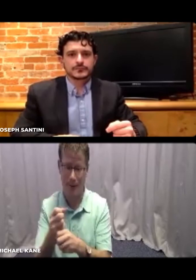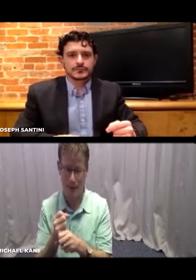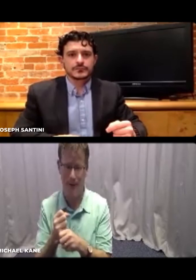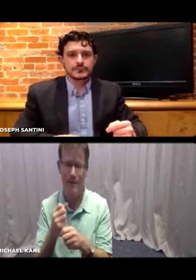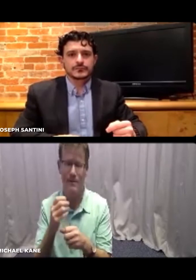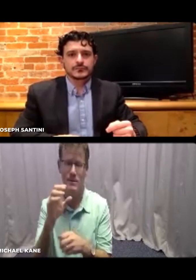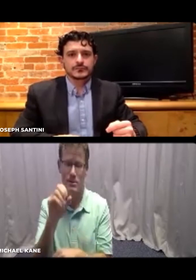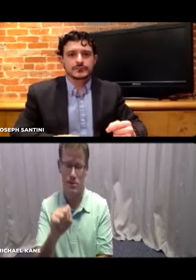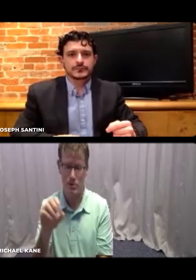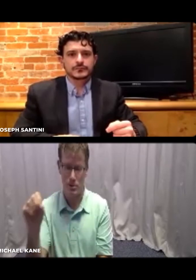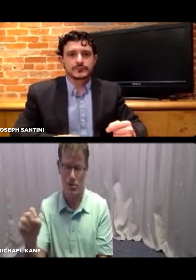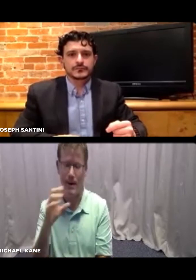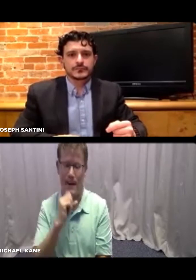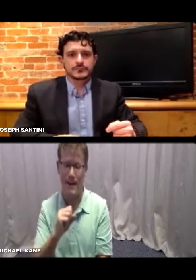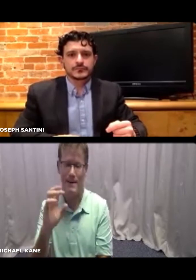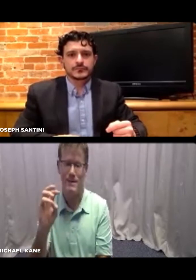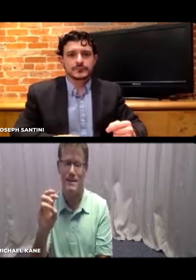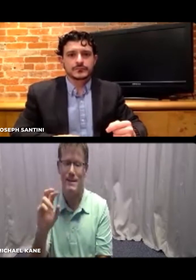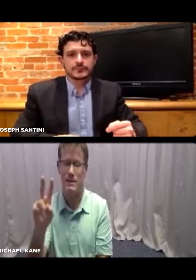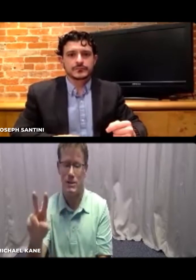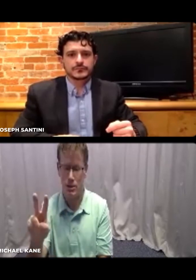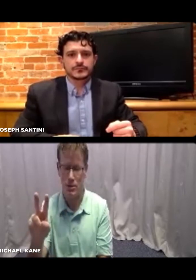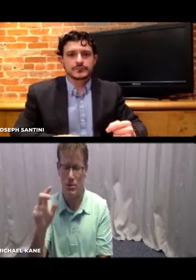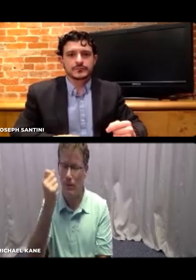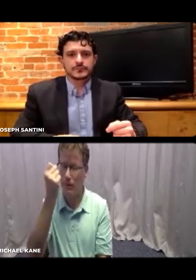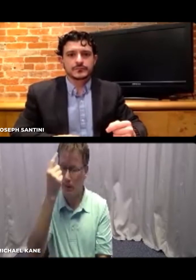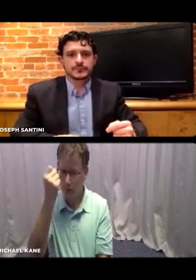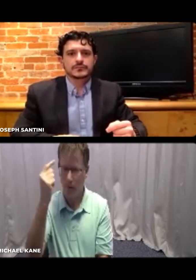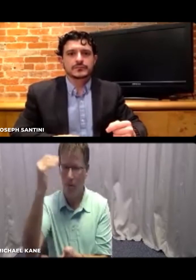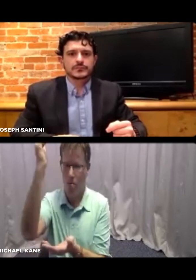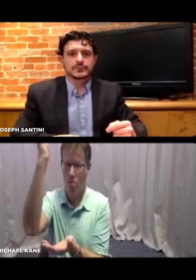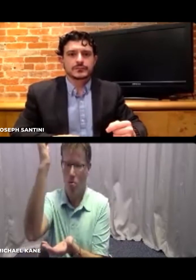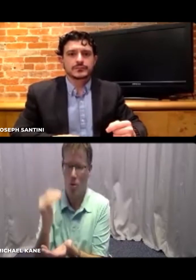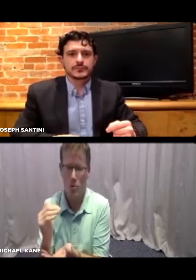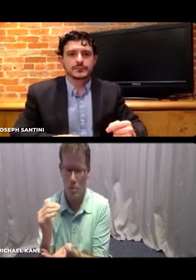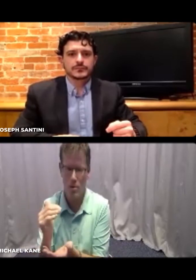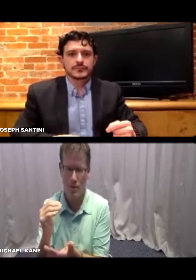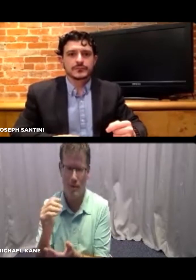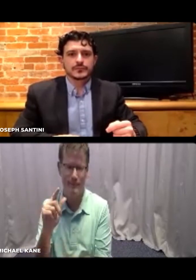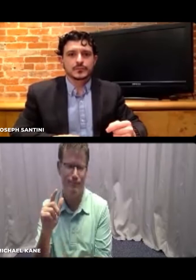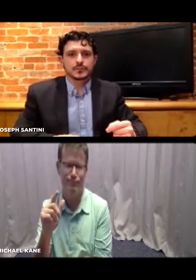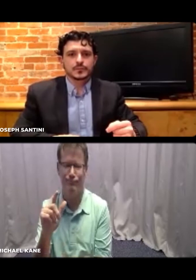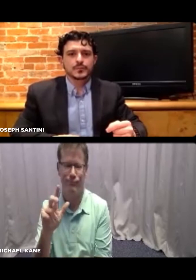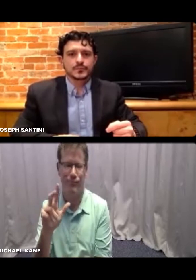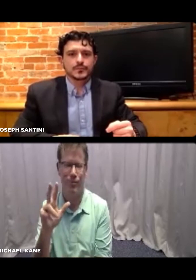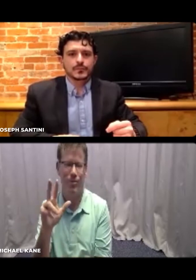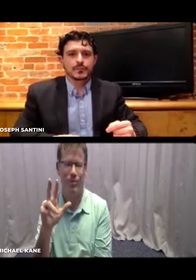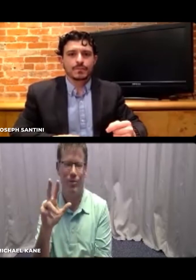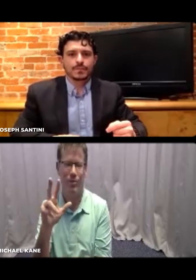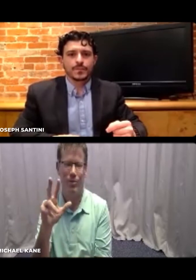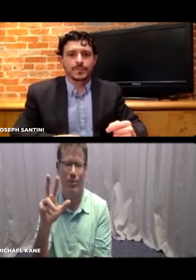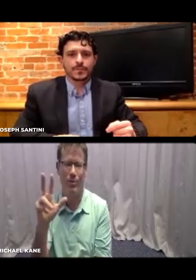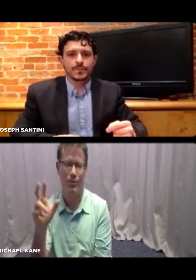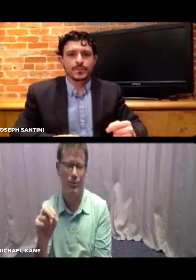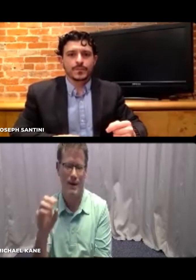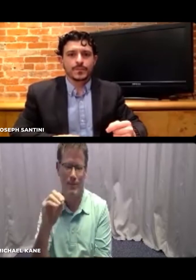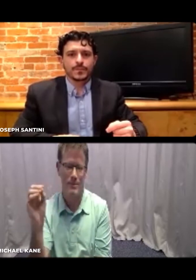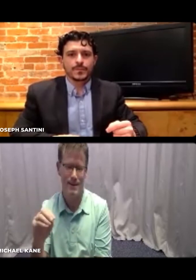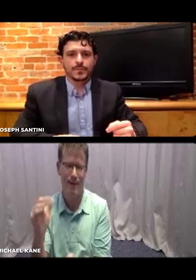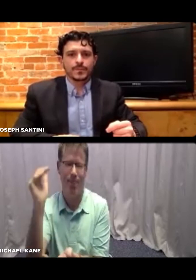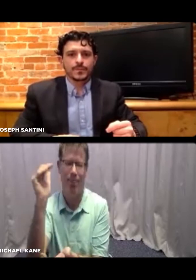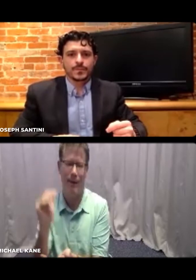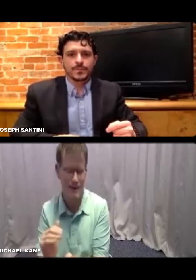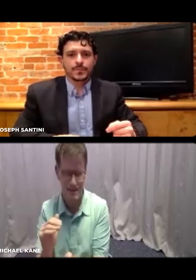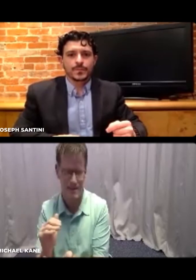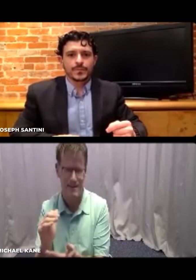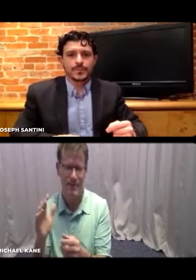Yes, you can get Social Security at the age of 62 if you wanted. However, it would be a lower amount. It would be